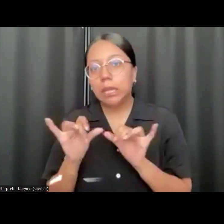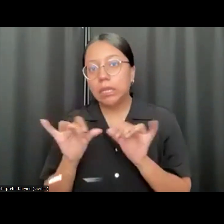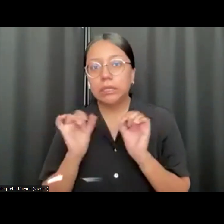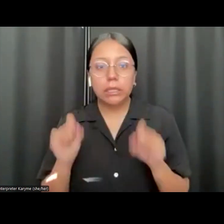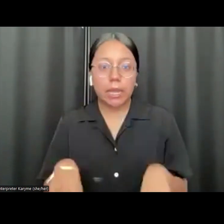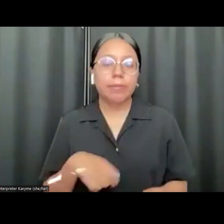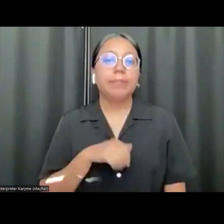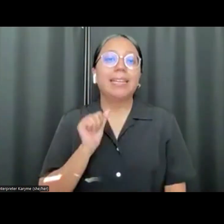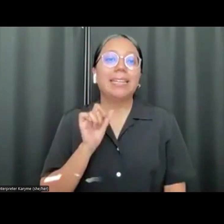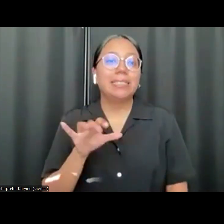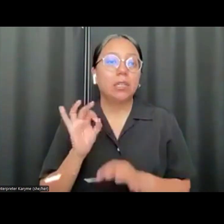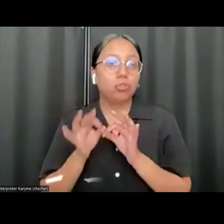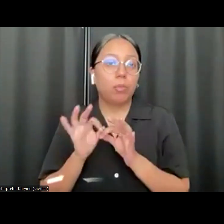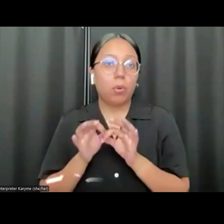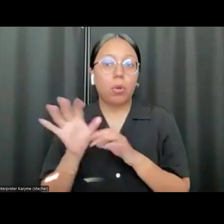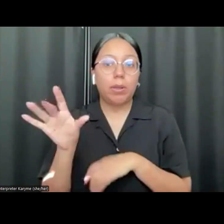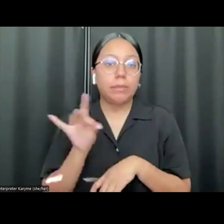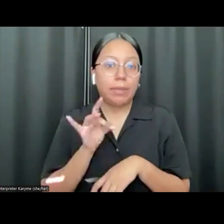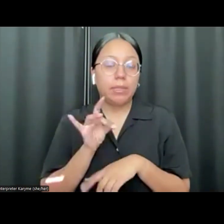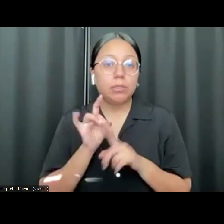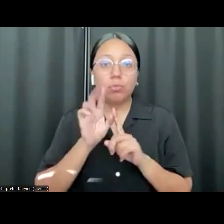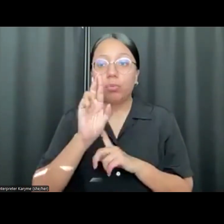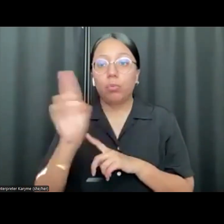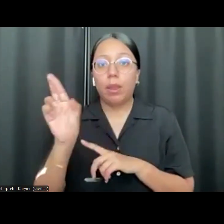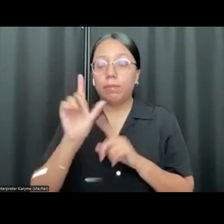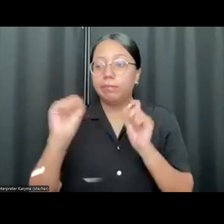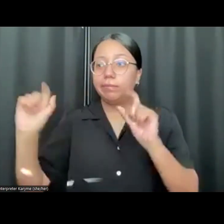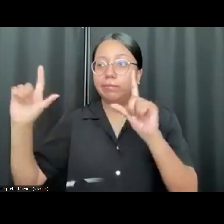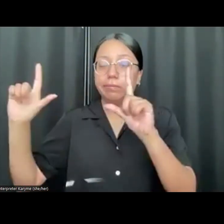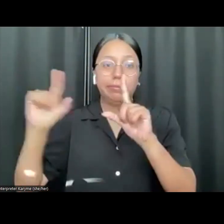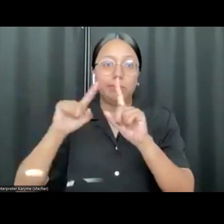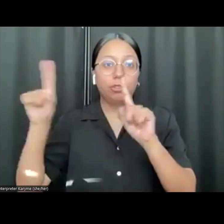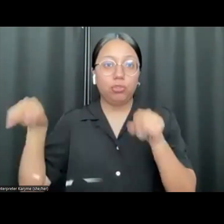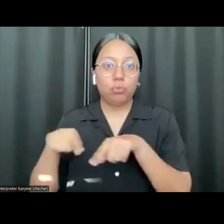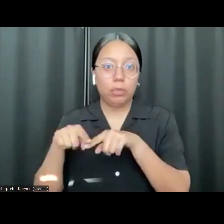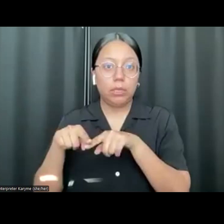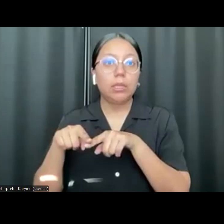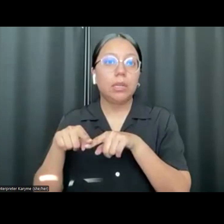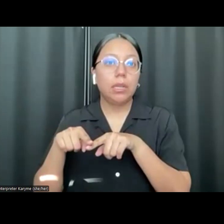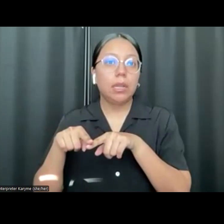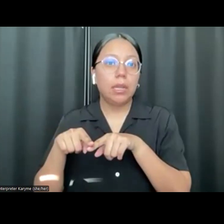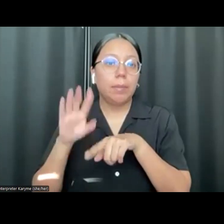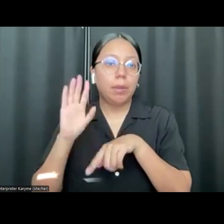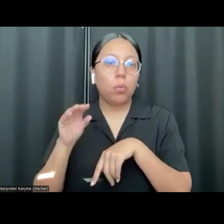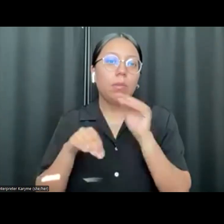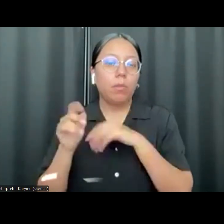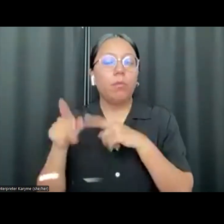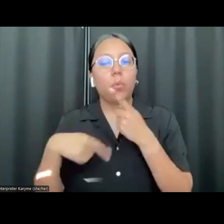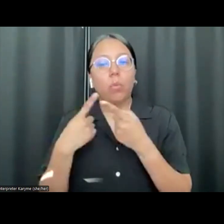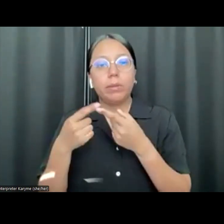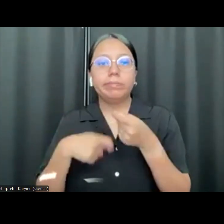currently pinned to the right of me. However, they will move about as our speakers